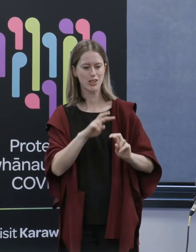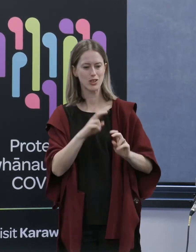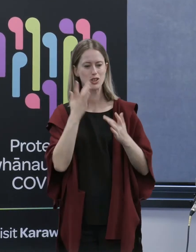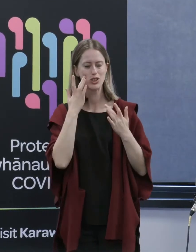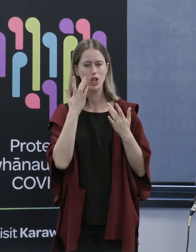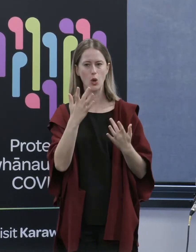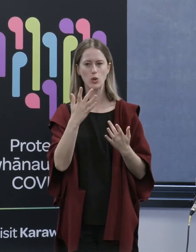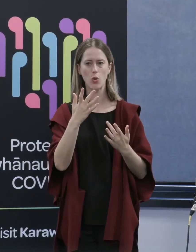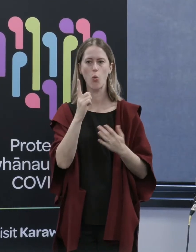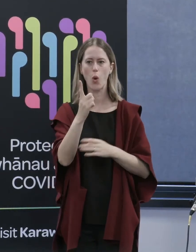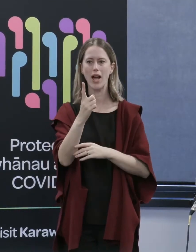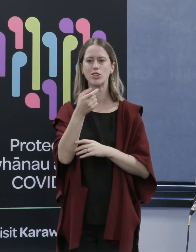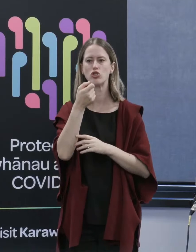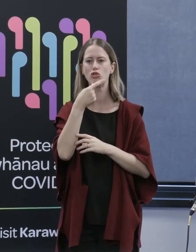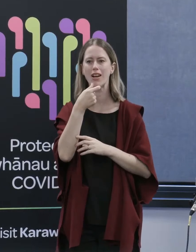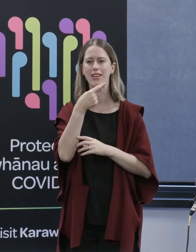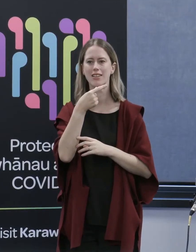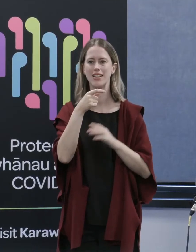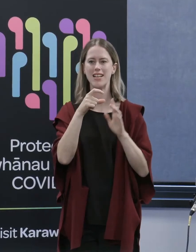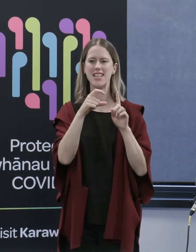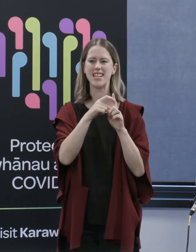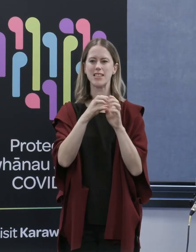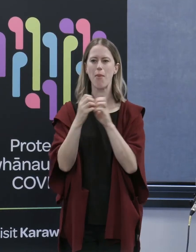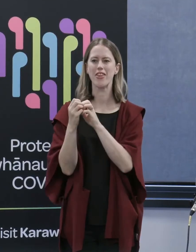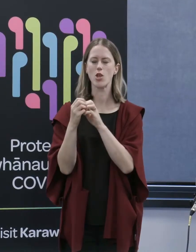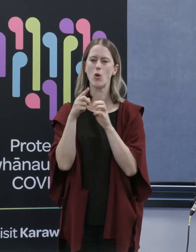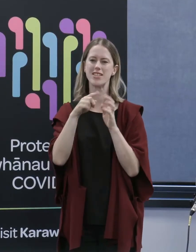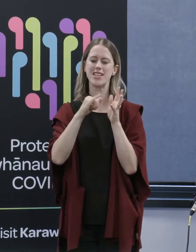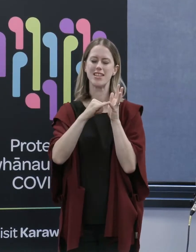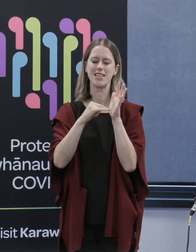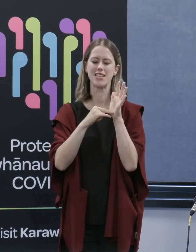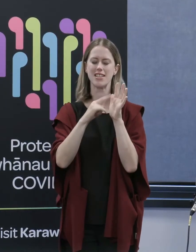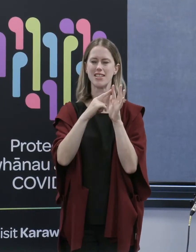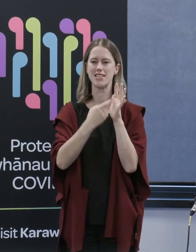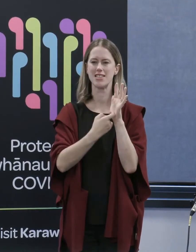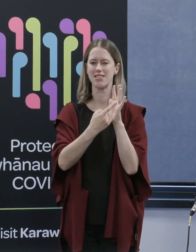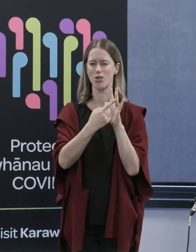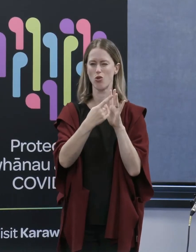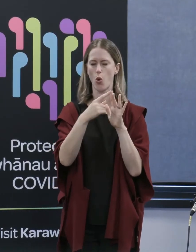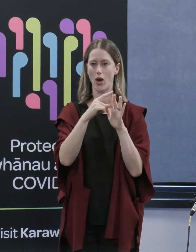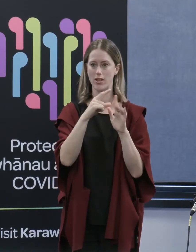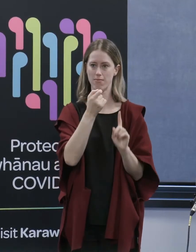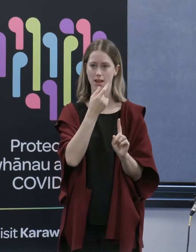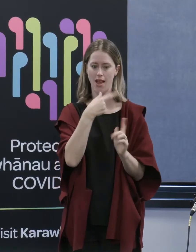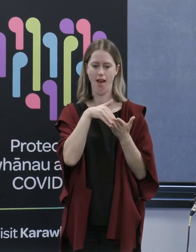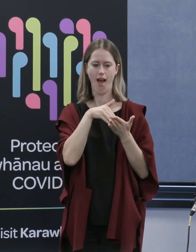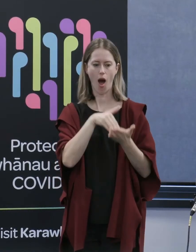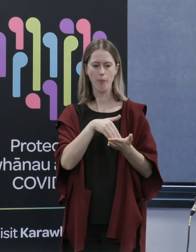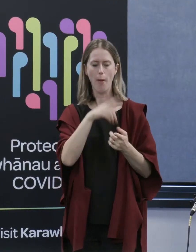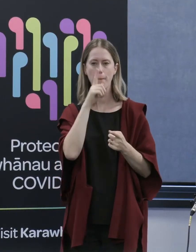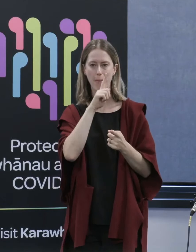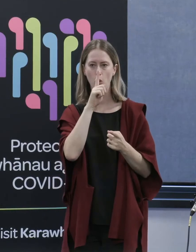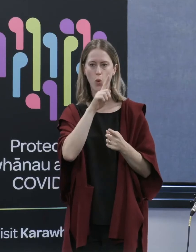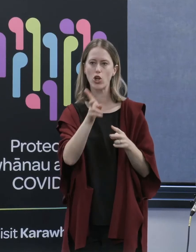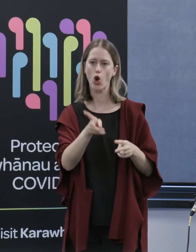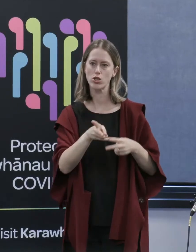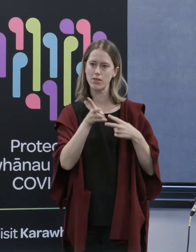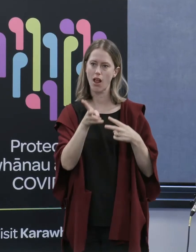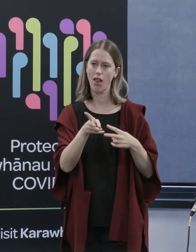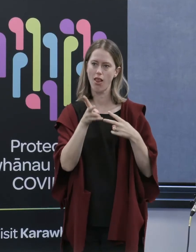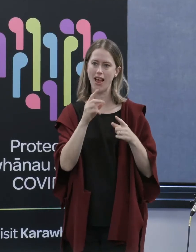that dexamethasone, a widely used steroid pharmaceutical, was very beneficial for those in hospital